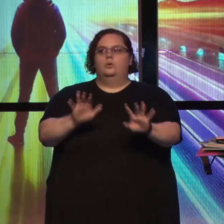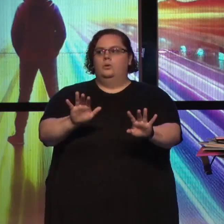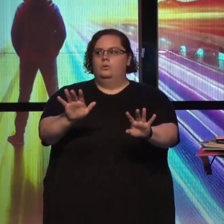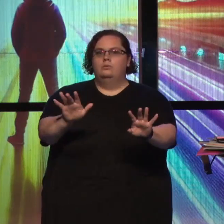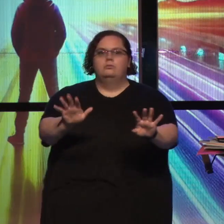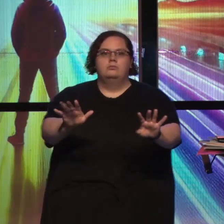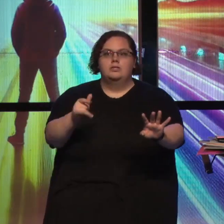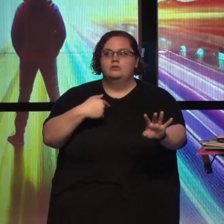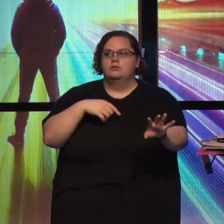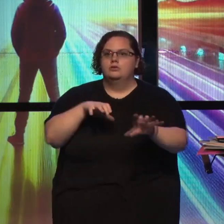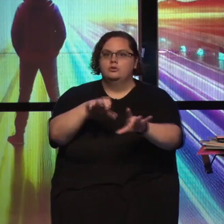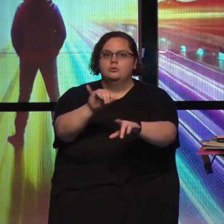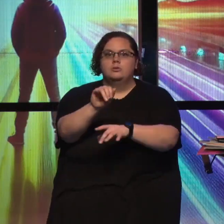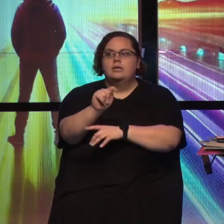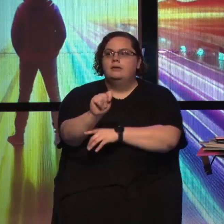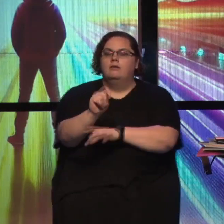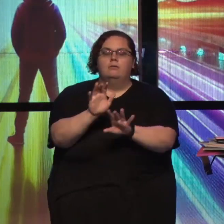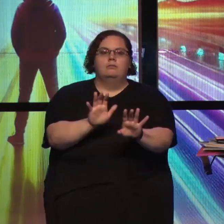He's going to do it.